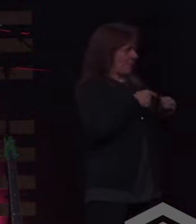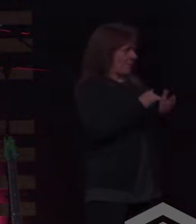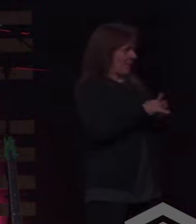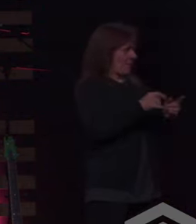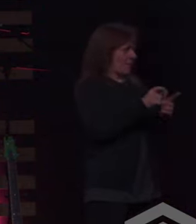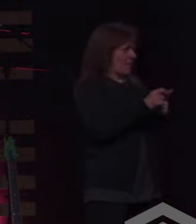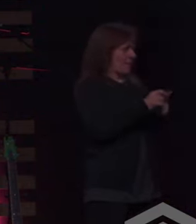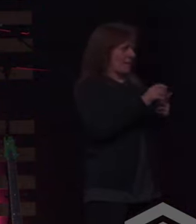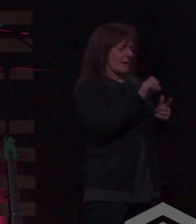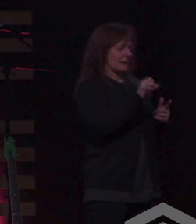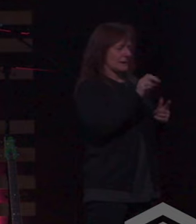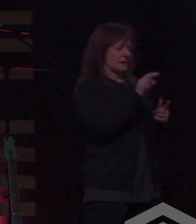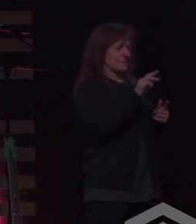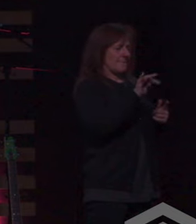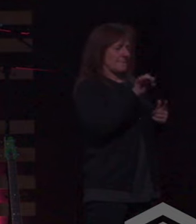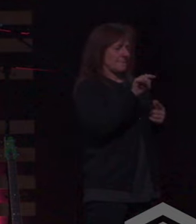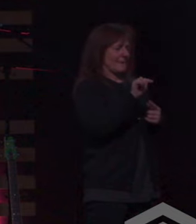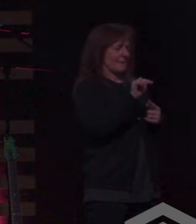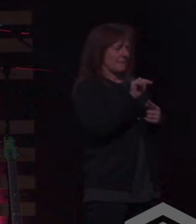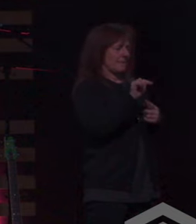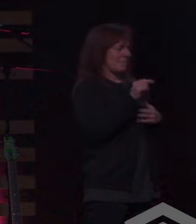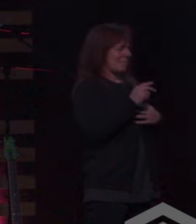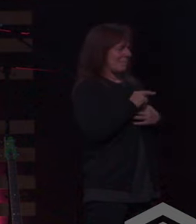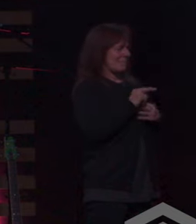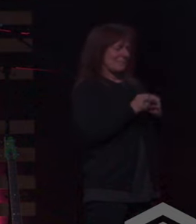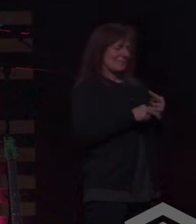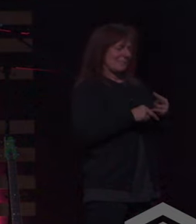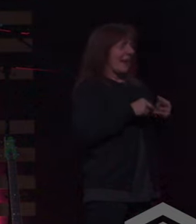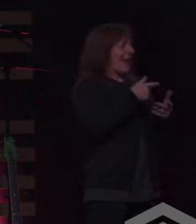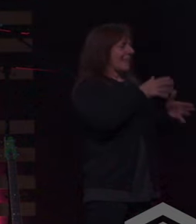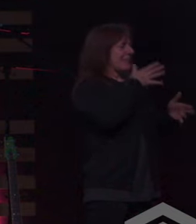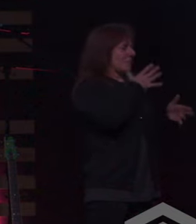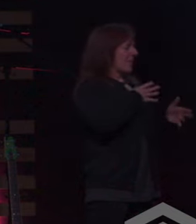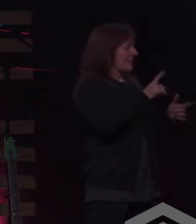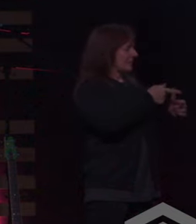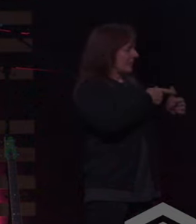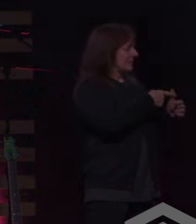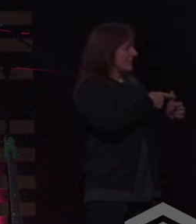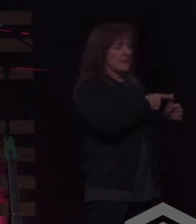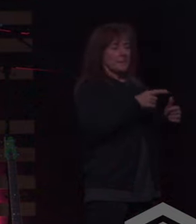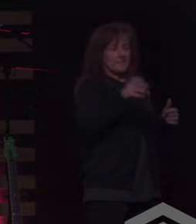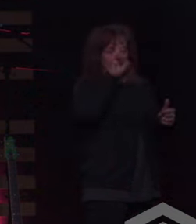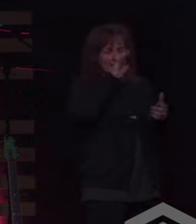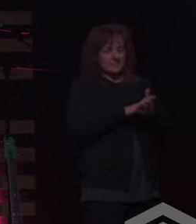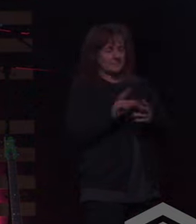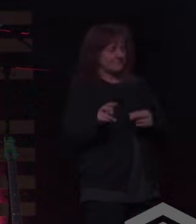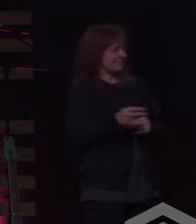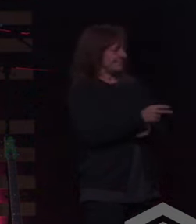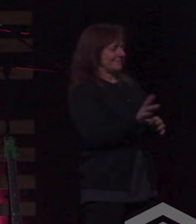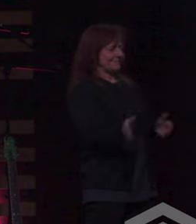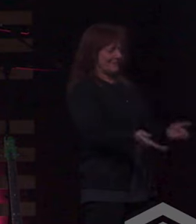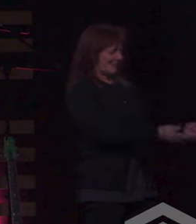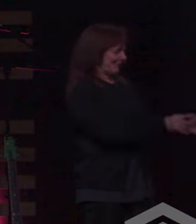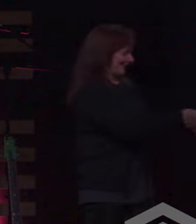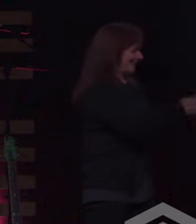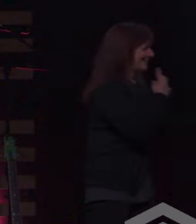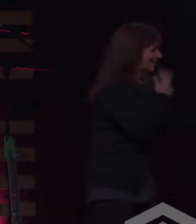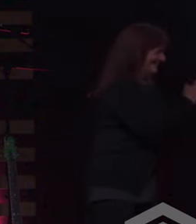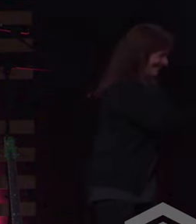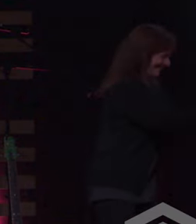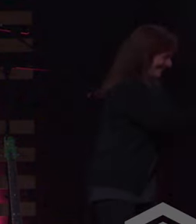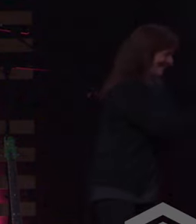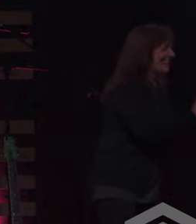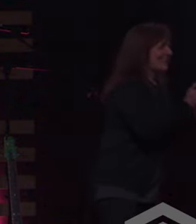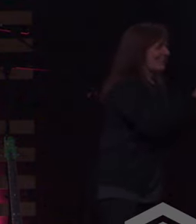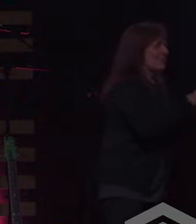And I always let the female go first because I want to hear her perspective. And also, if I don't, it puts the husband in a really weird spot. So I try to give him a little bit of